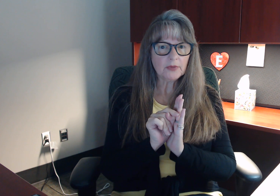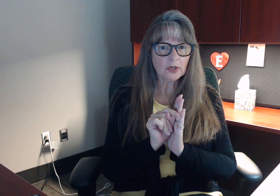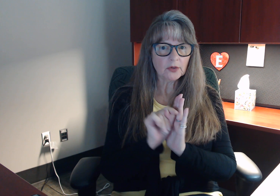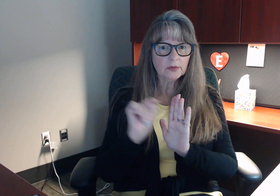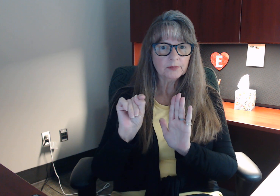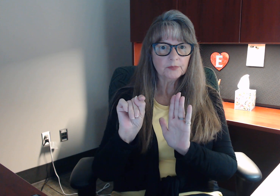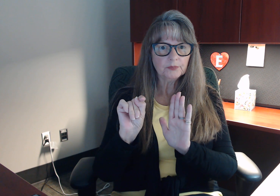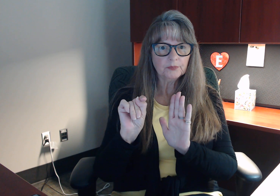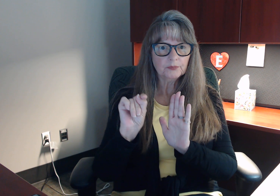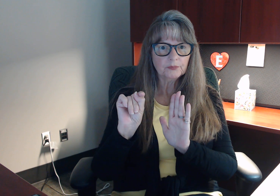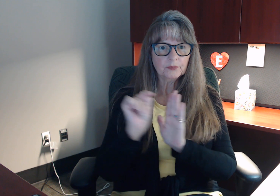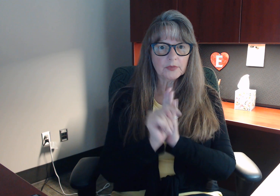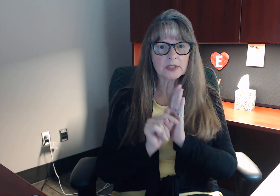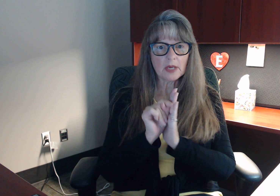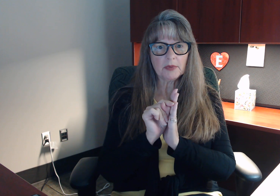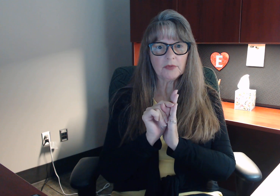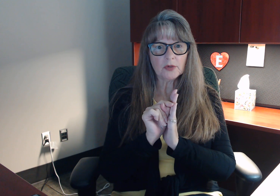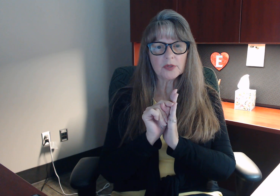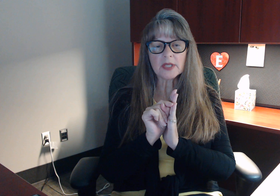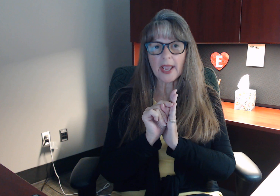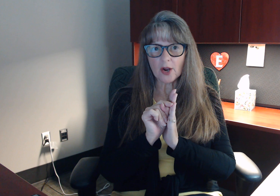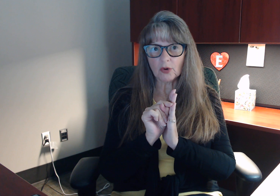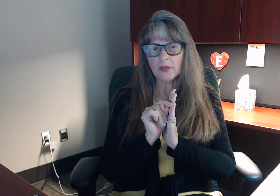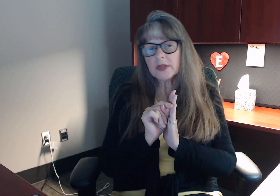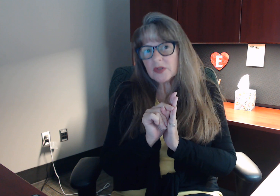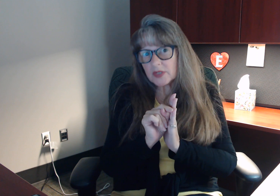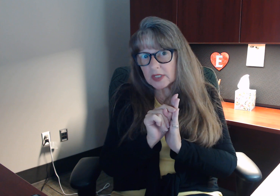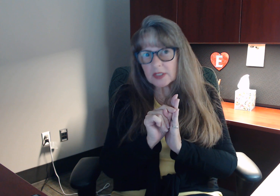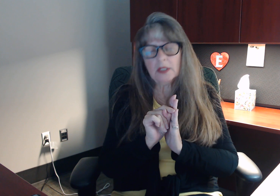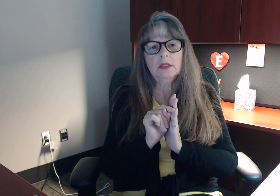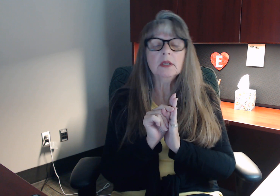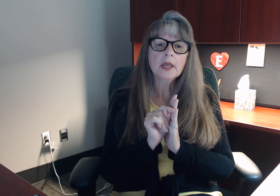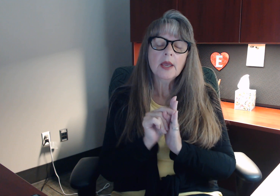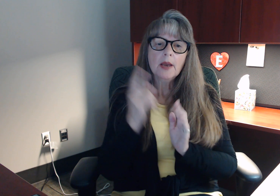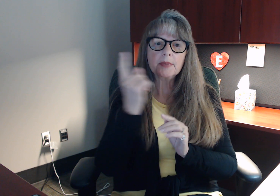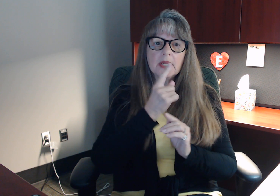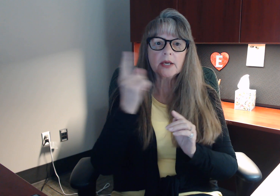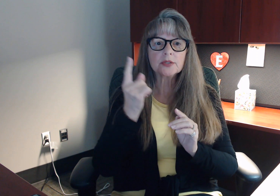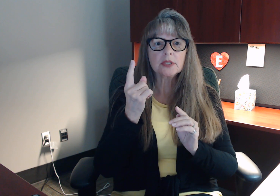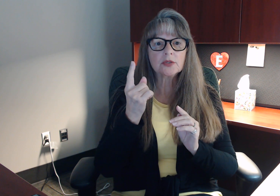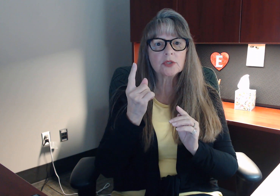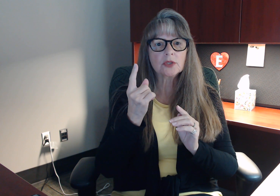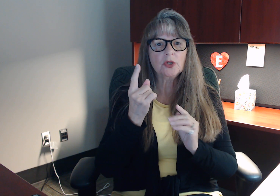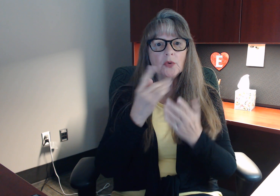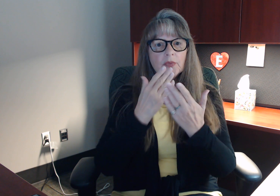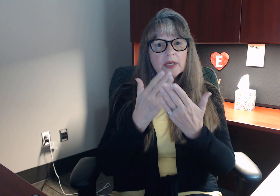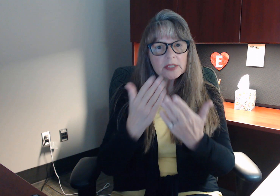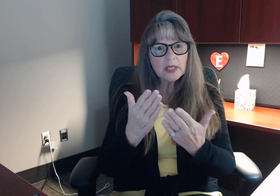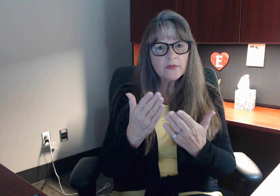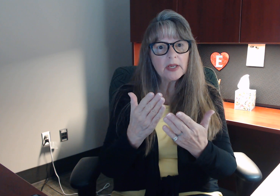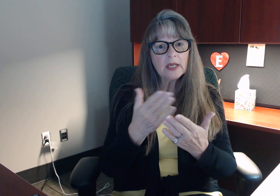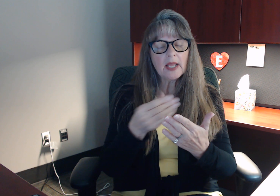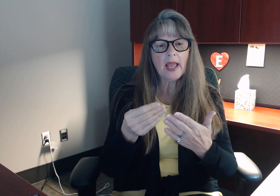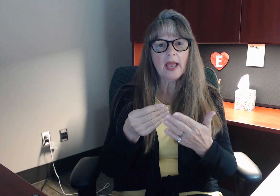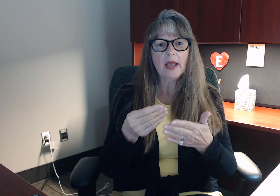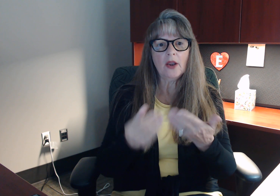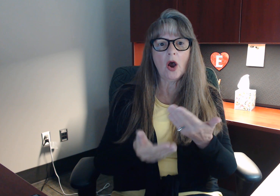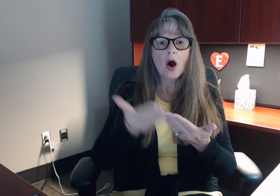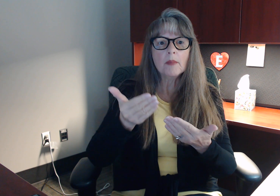year, this era, this season, because it's, Thanksgiving and